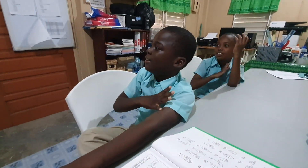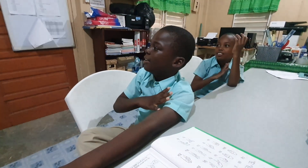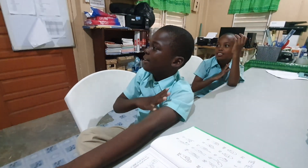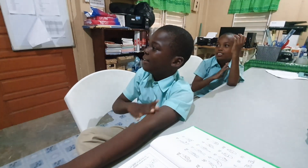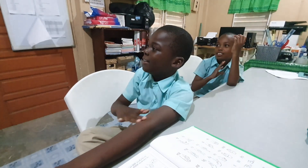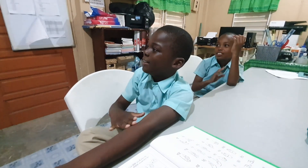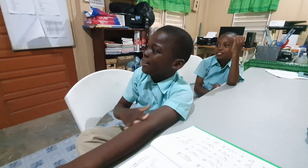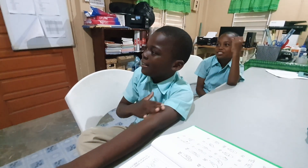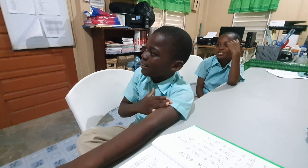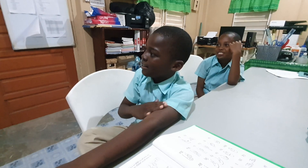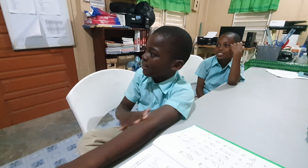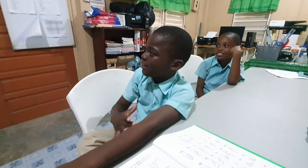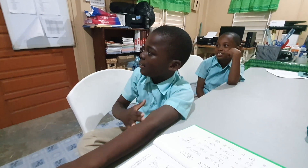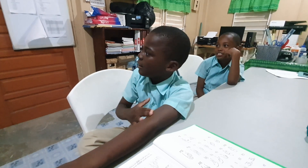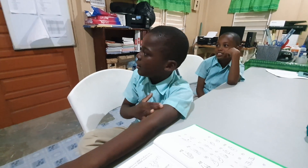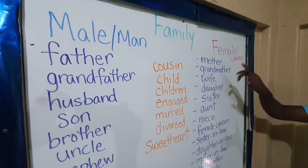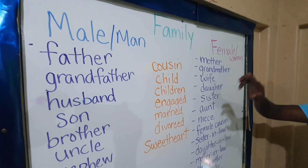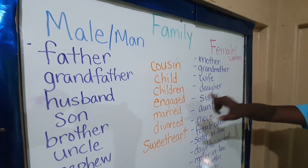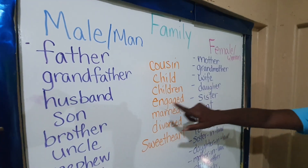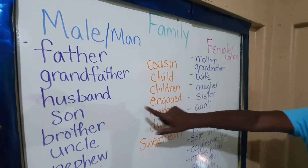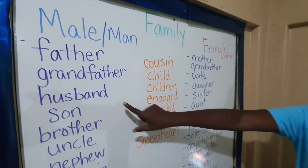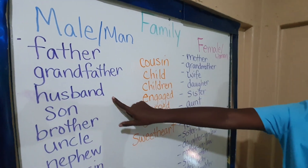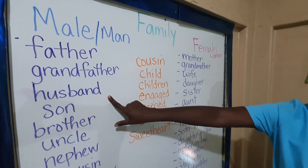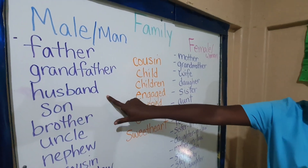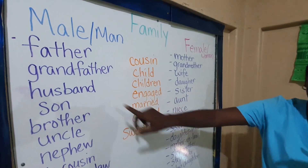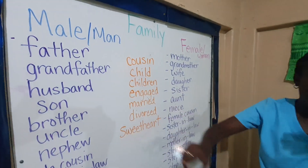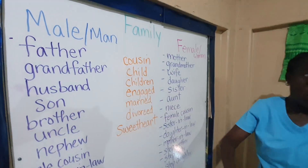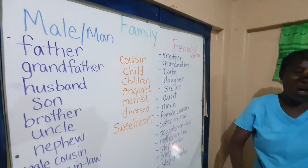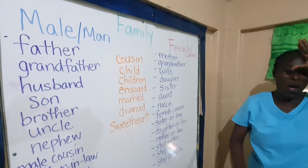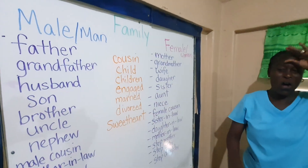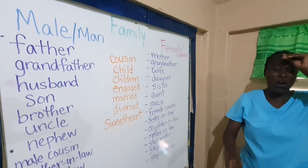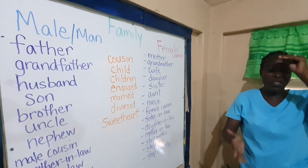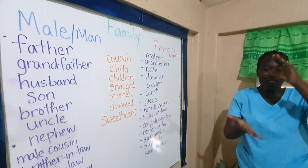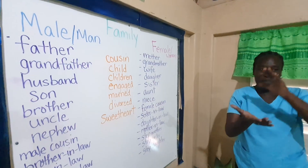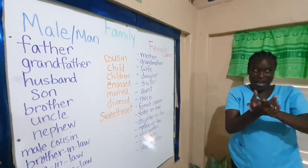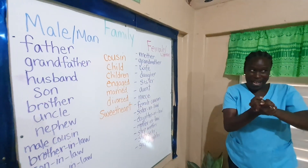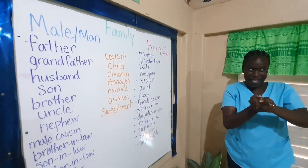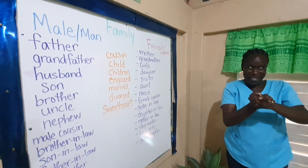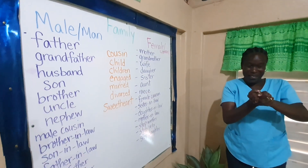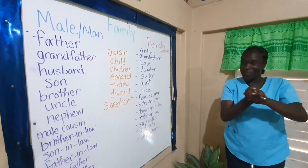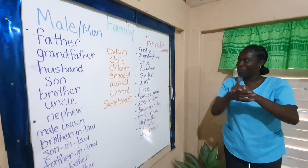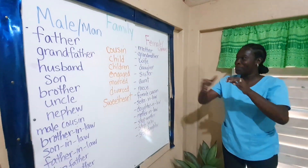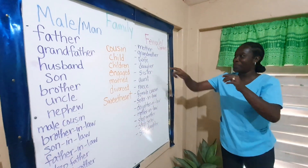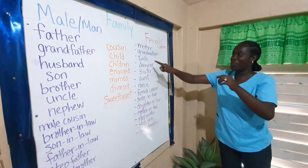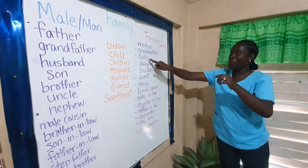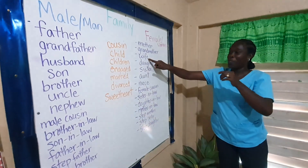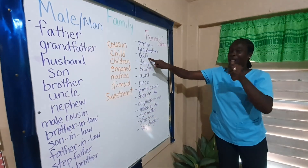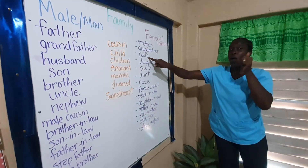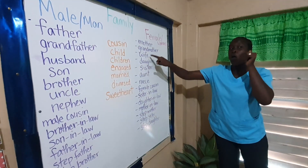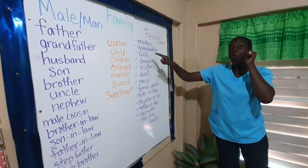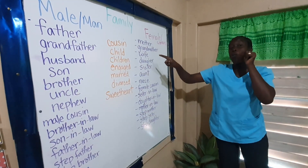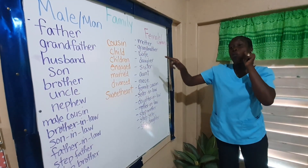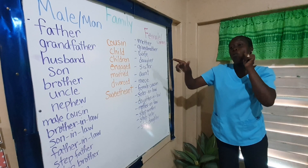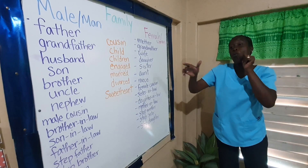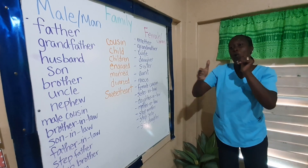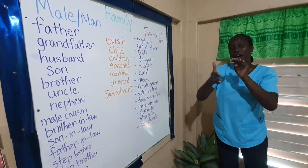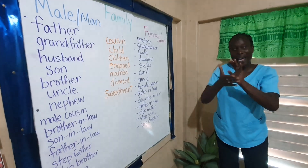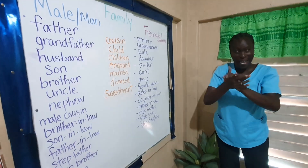Finding interpreters that can provide the service for them so that they can interpret what the teacher is doing, and there is a serious lack